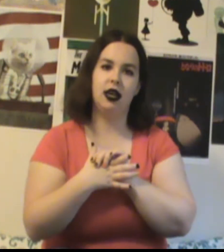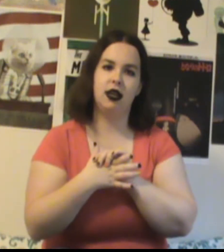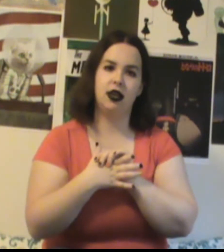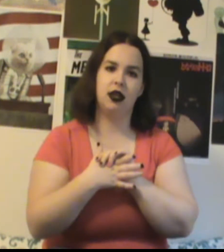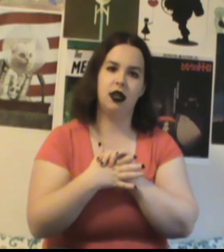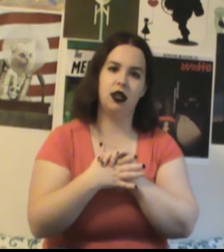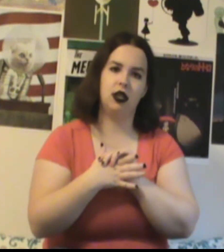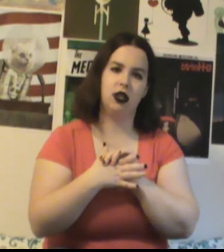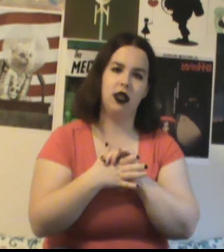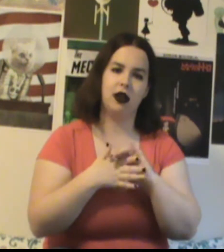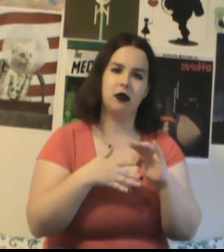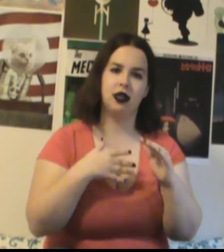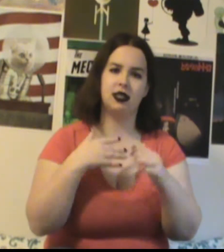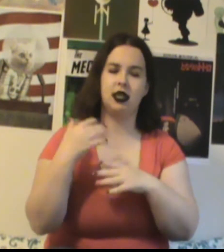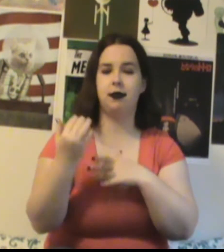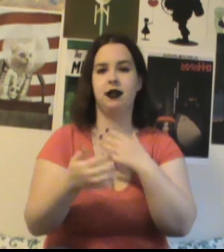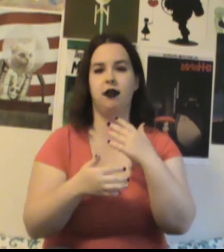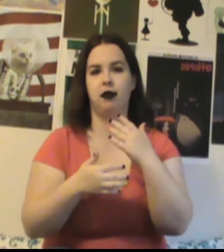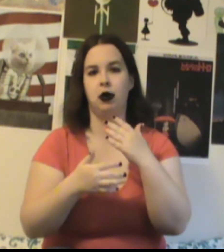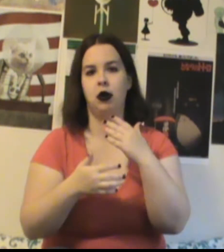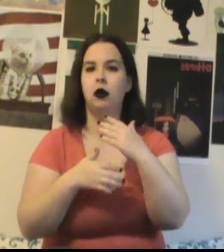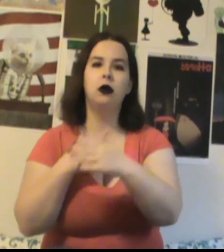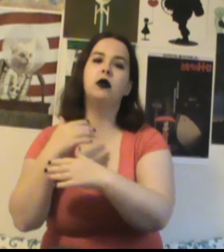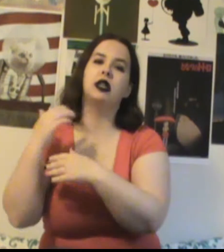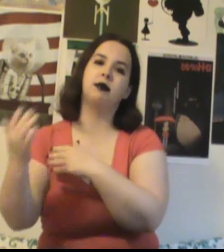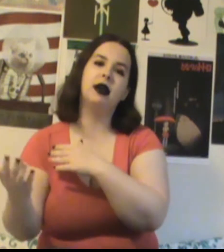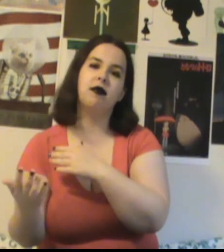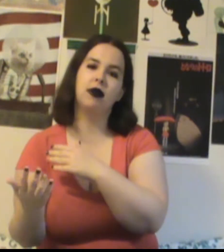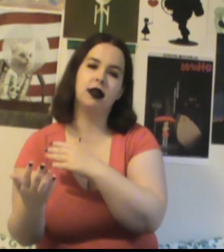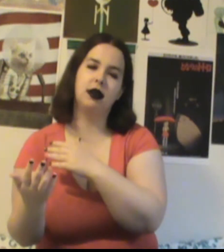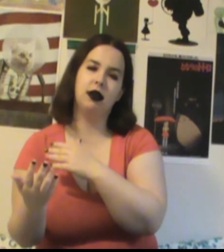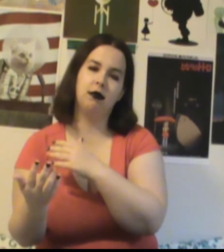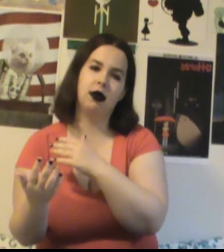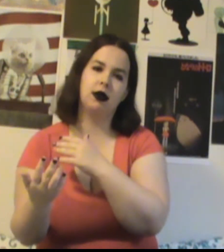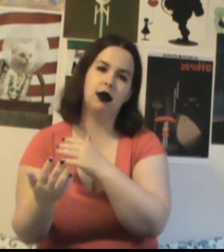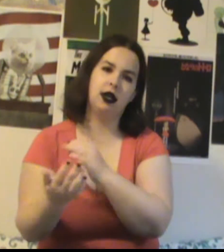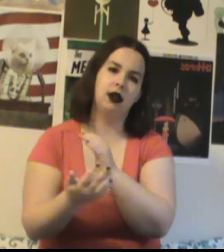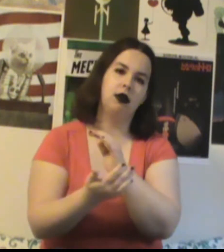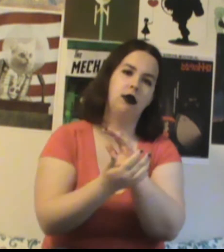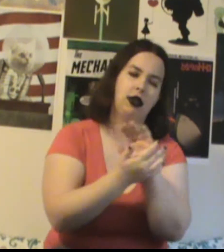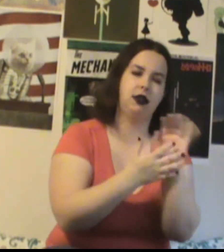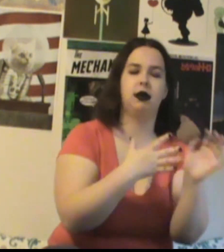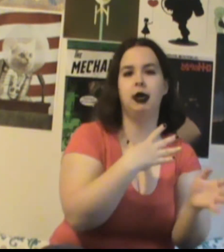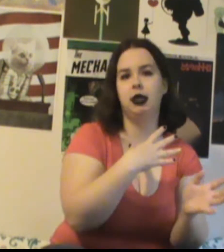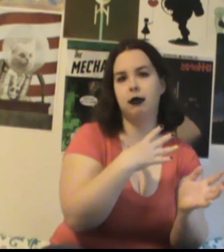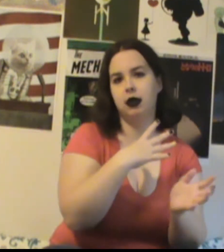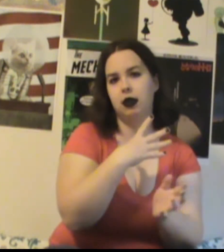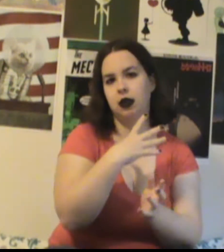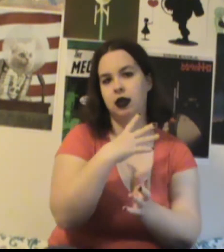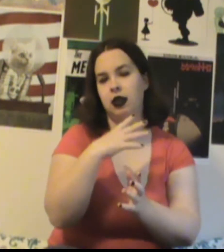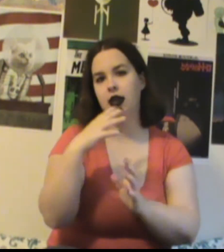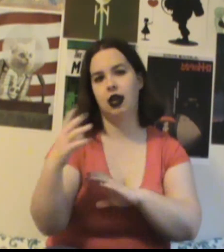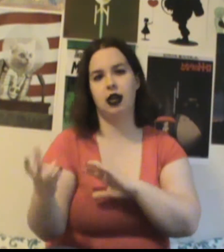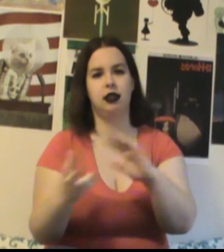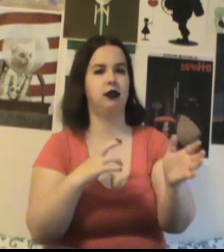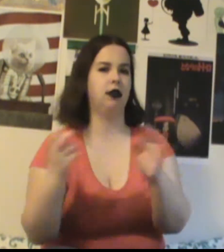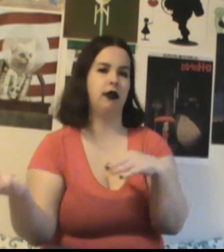and the actual steps of who gets blamed for the murder and who actually committed the murder and sort of all